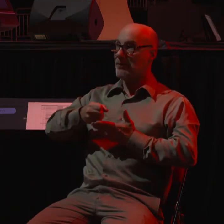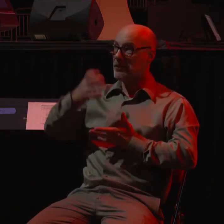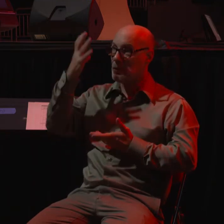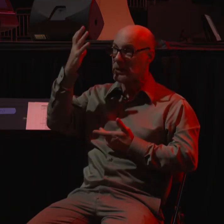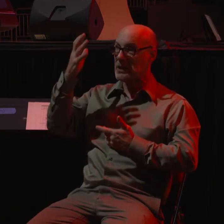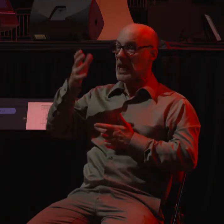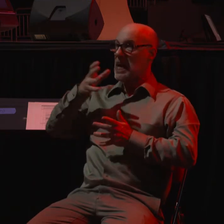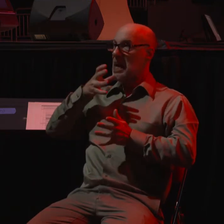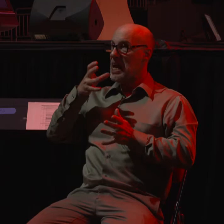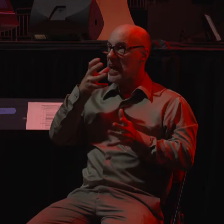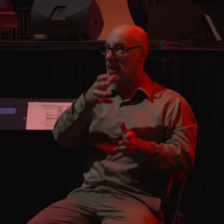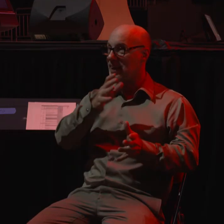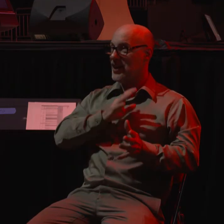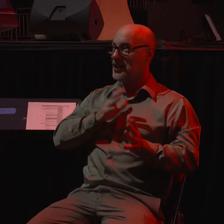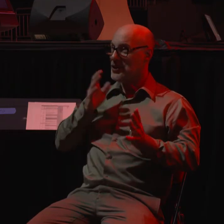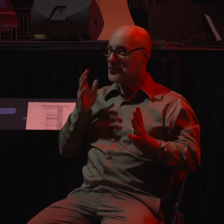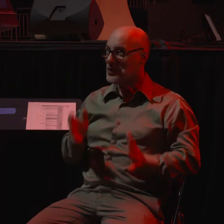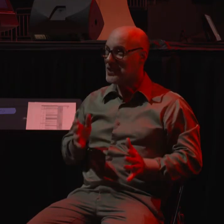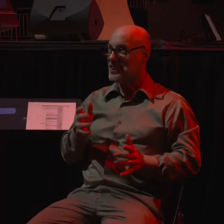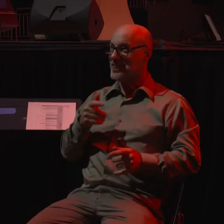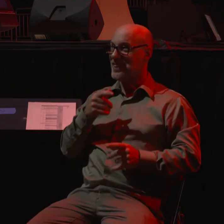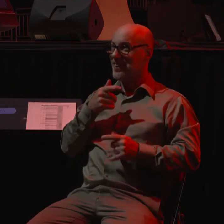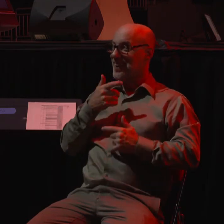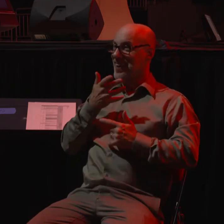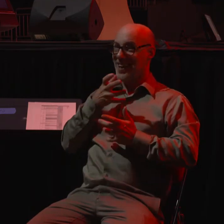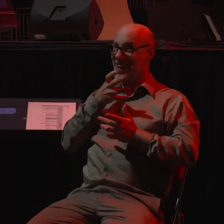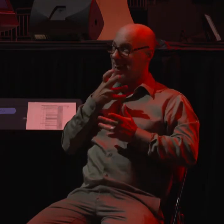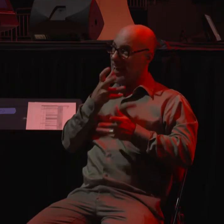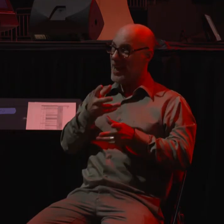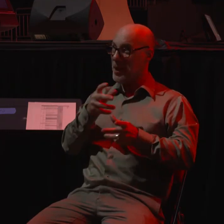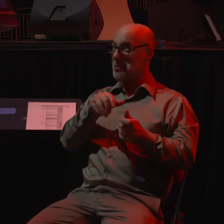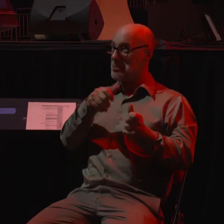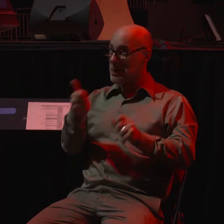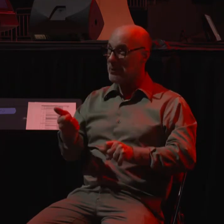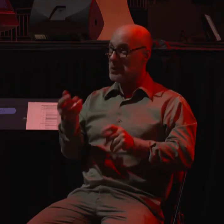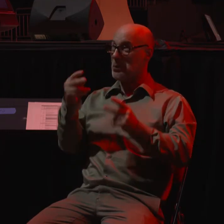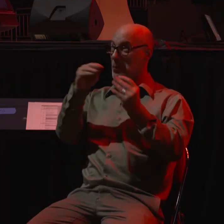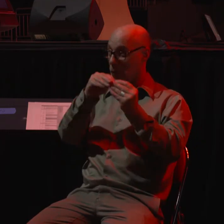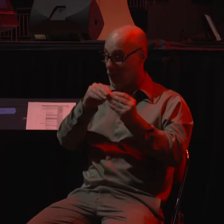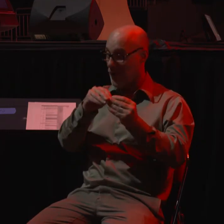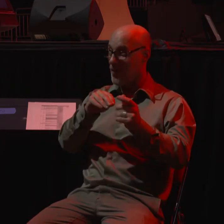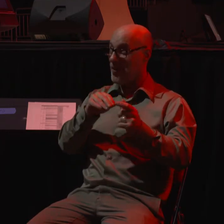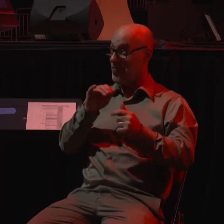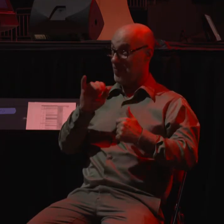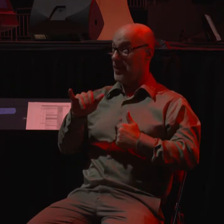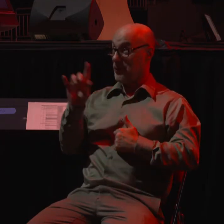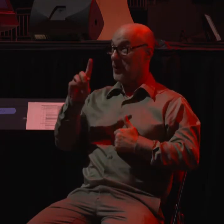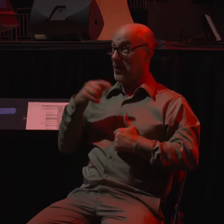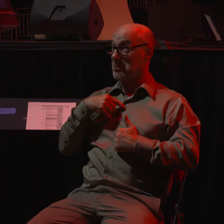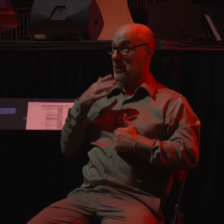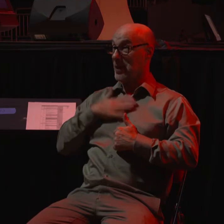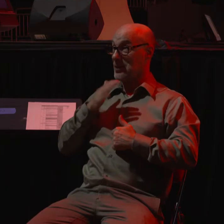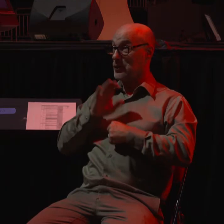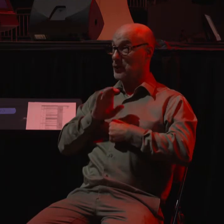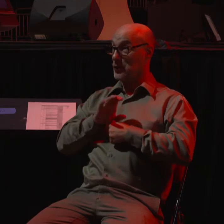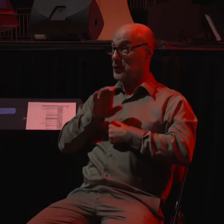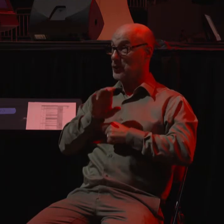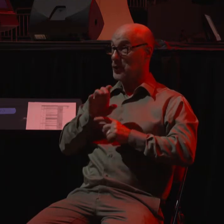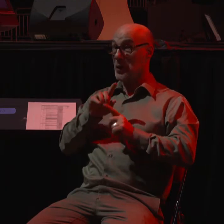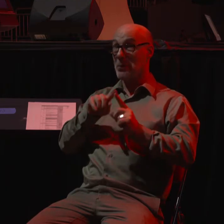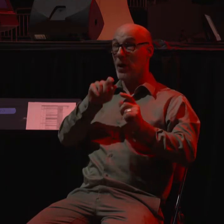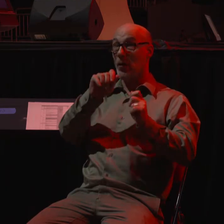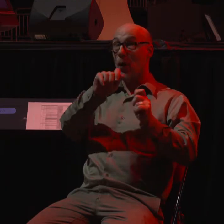Christianity, and probably particularly hostile to Baptists, the fact that there is a guy that they